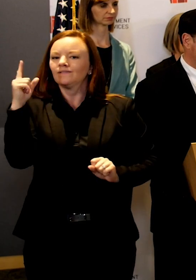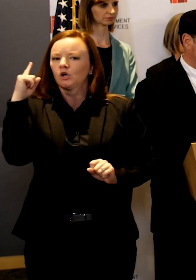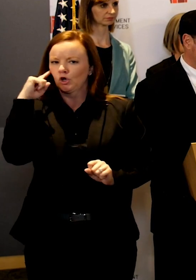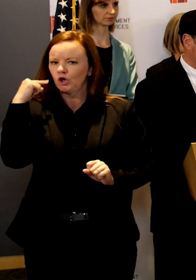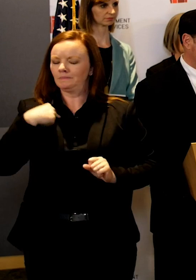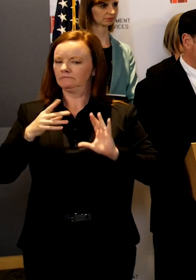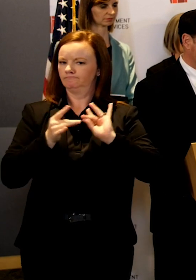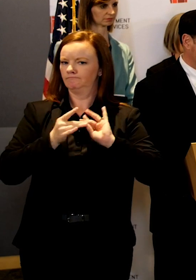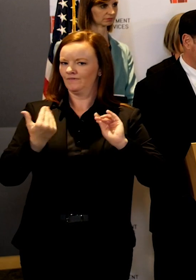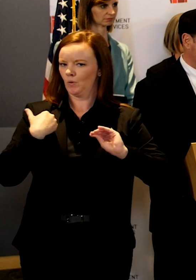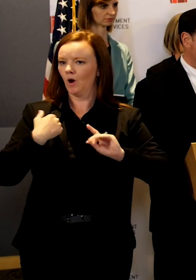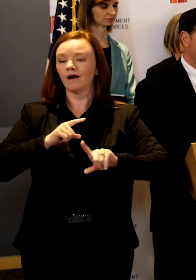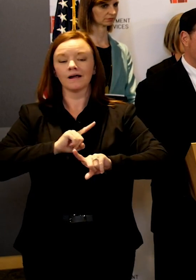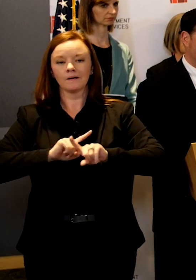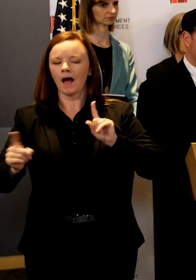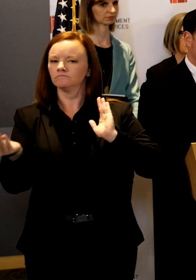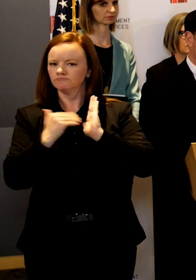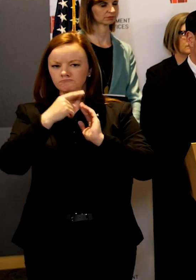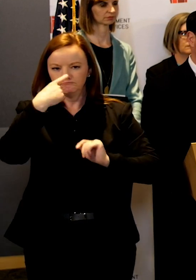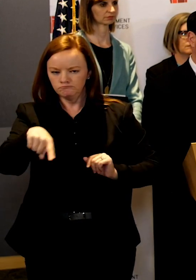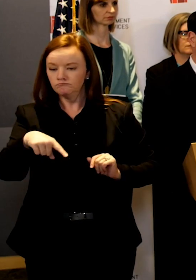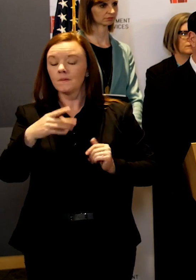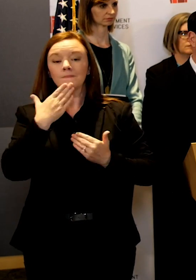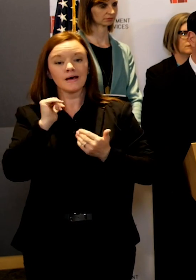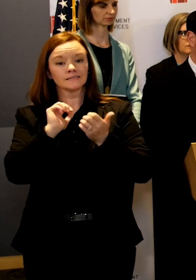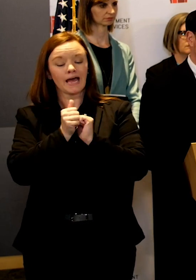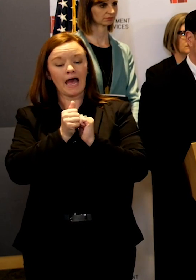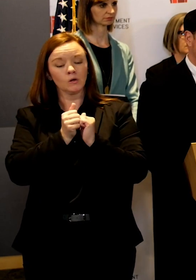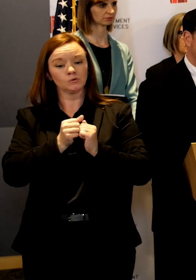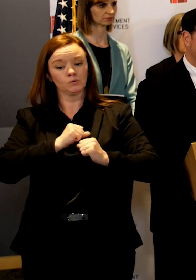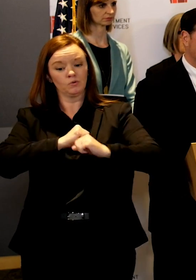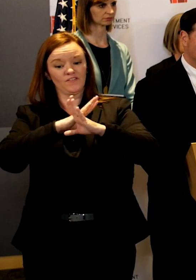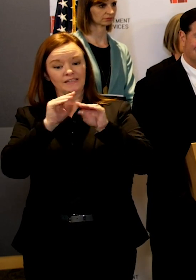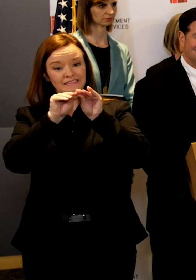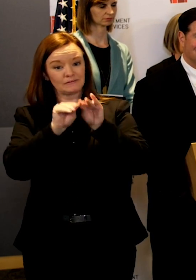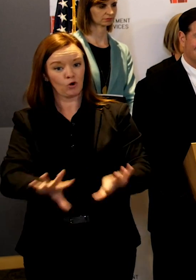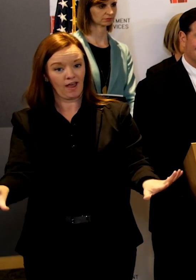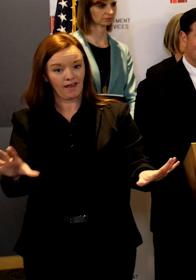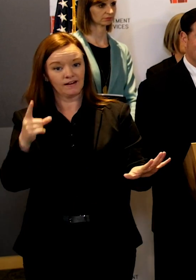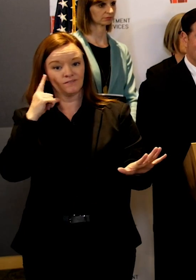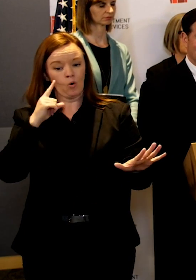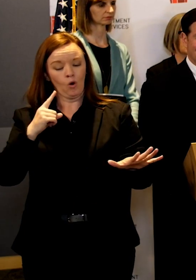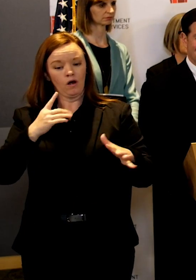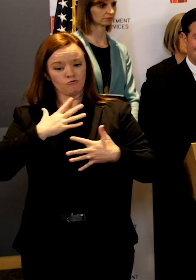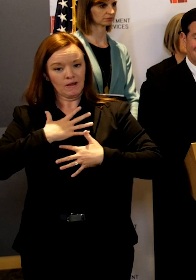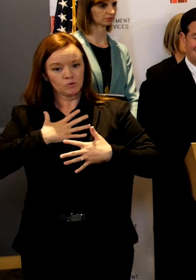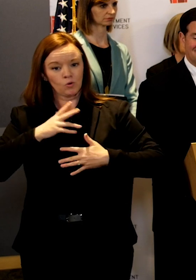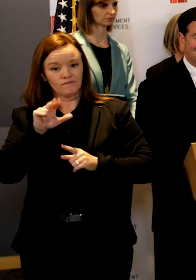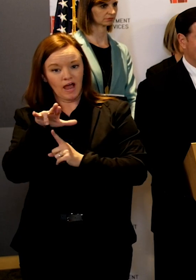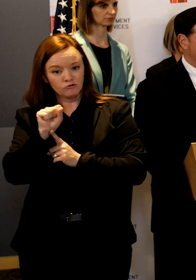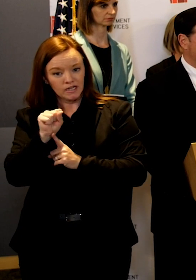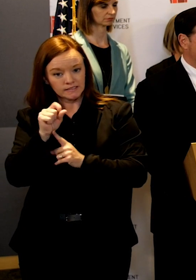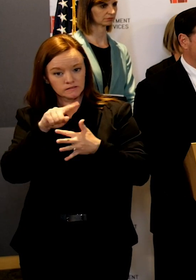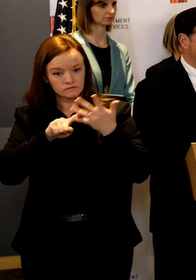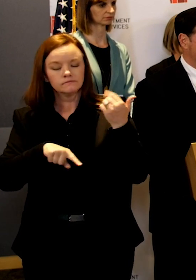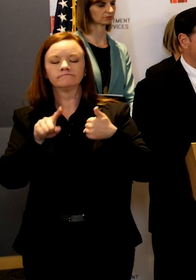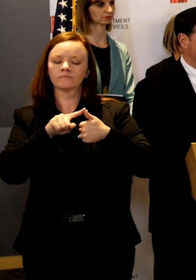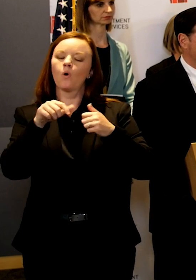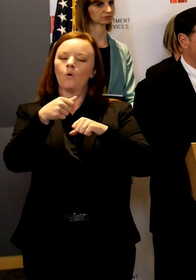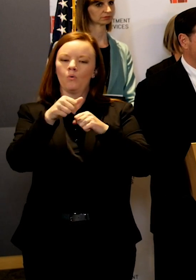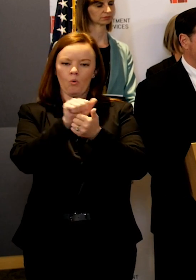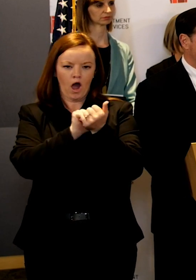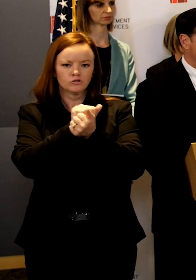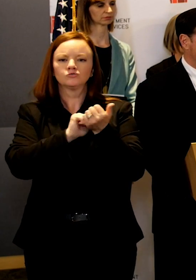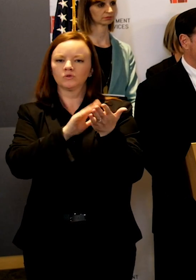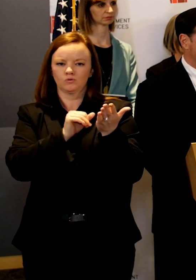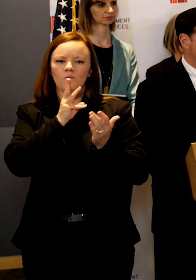repeating. The best way to prevent the spread of respiratory viruses are to do the following. Wash your hands often with soap and water for